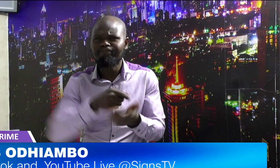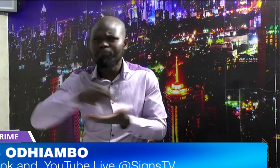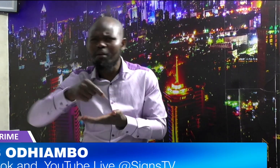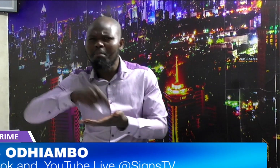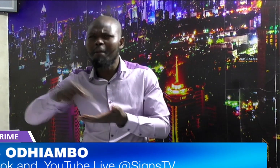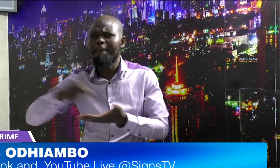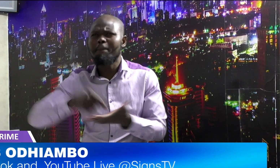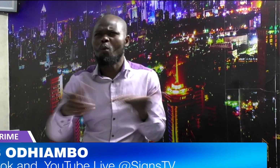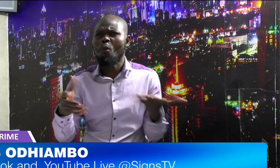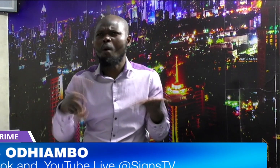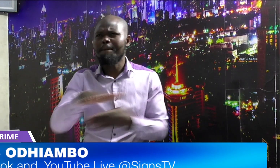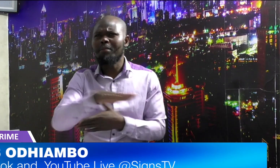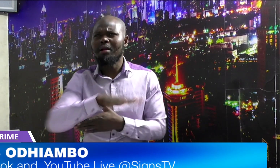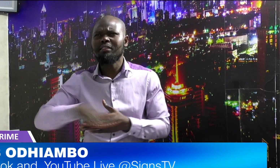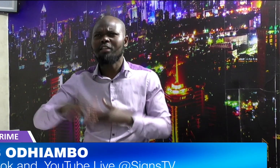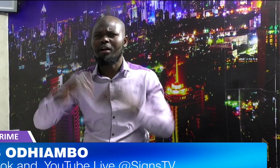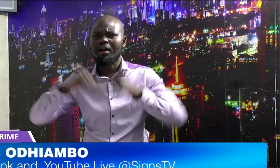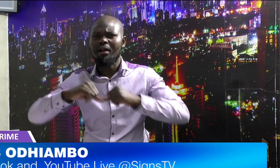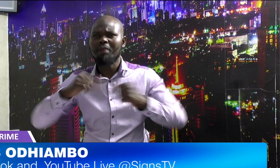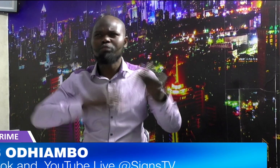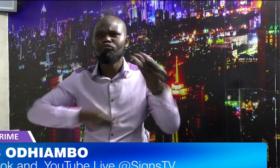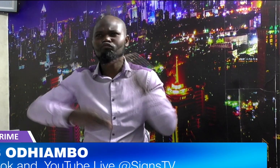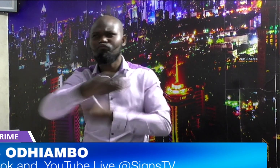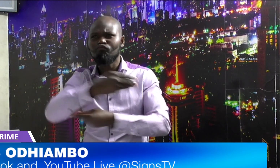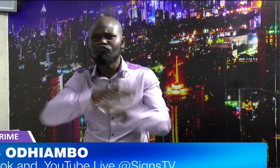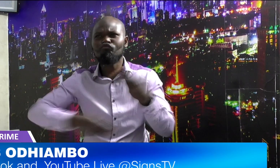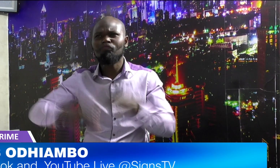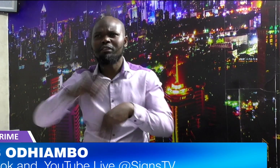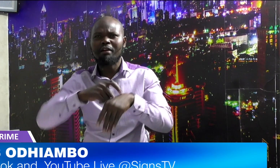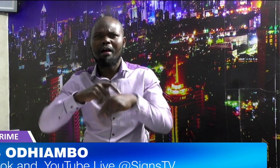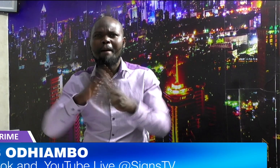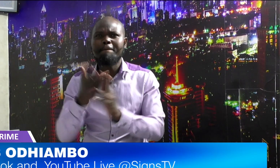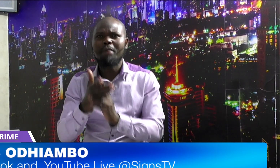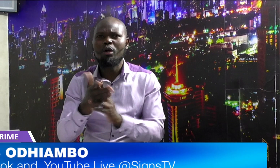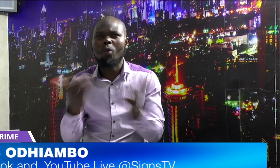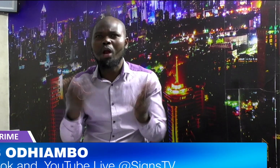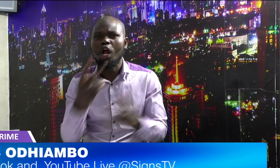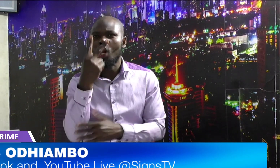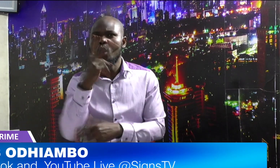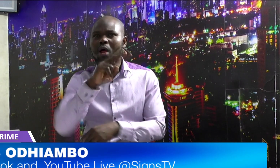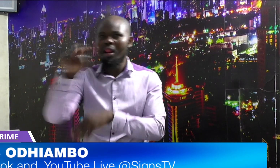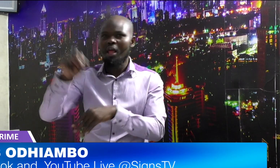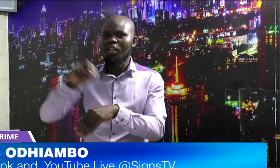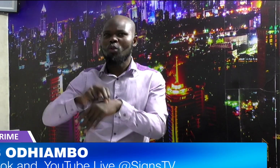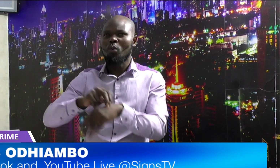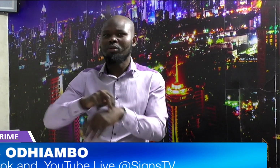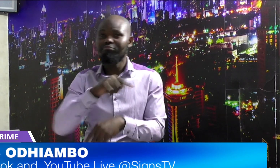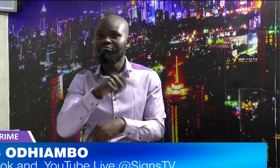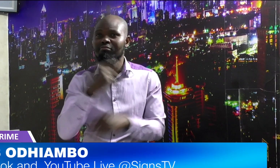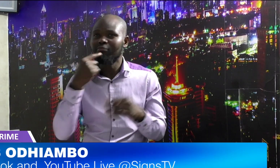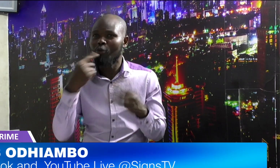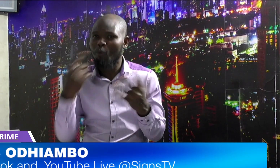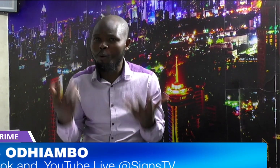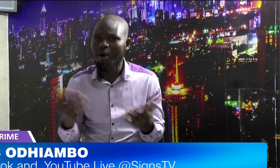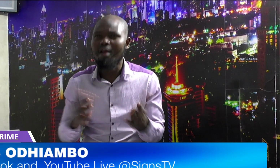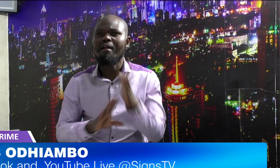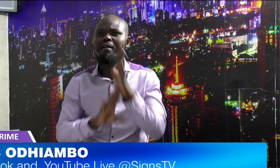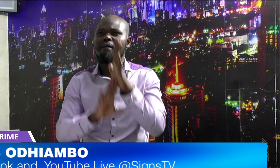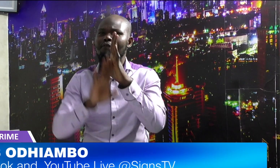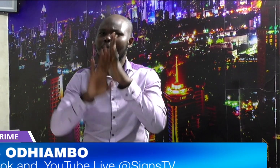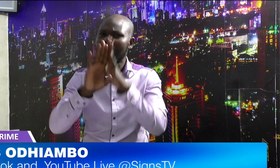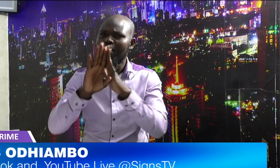and trade accords between the two nations. He hailed this development as a positive